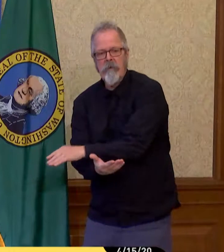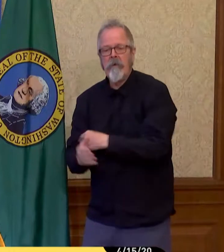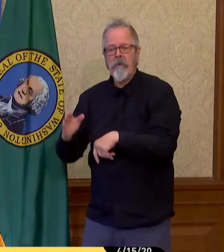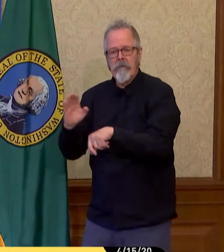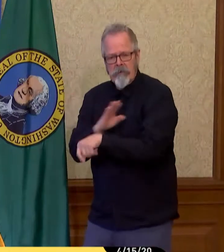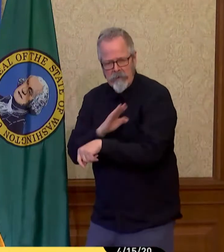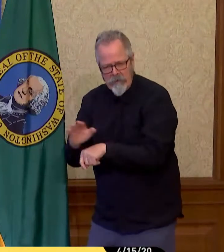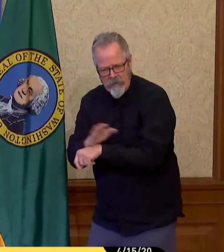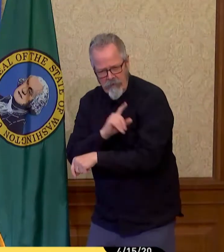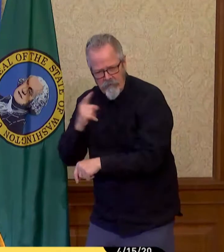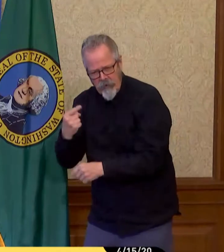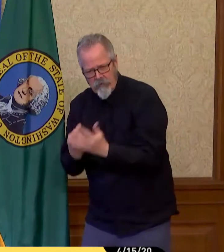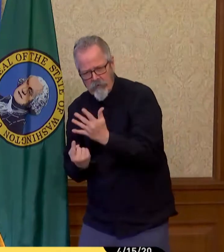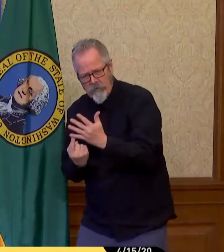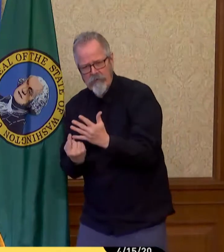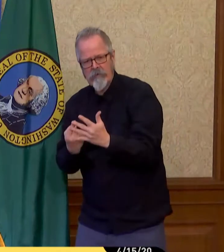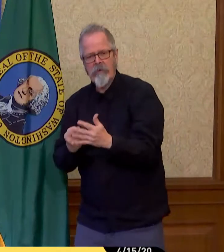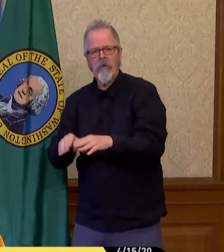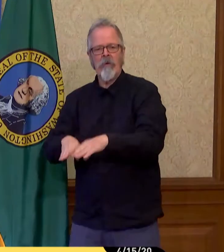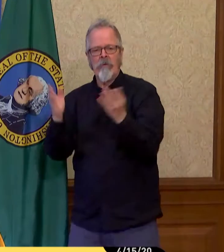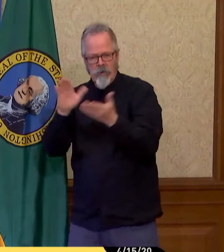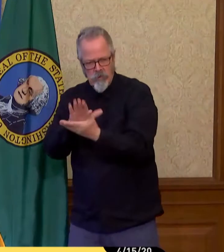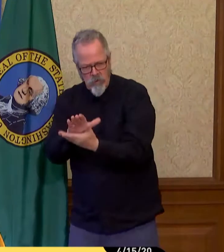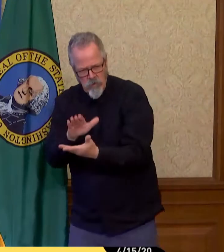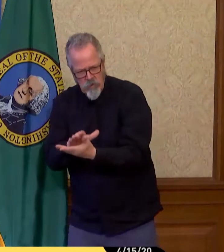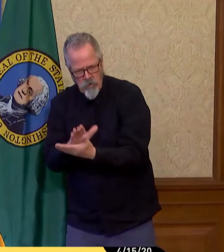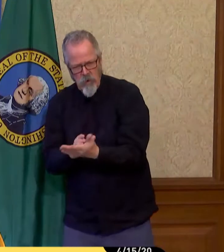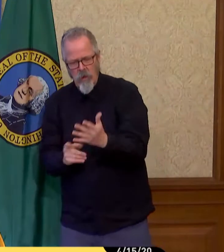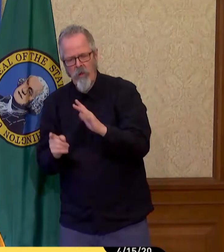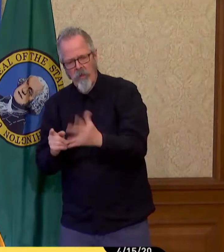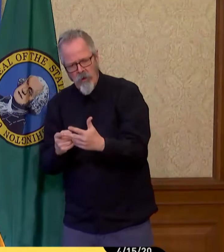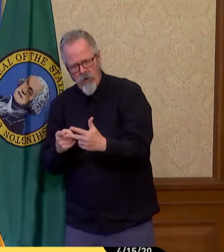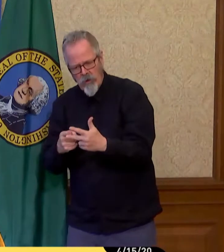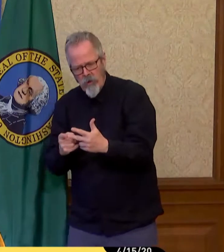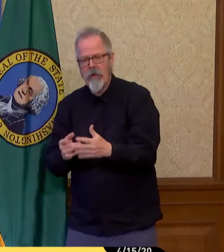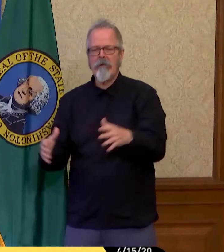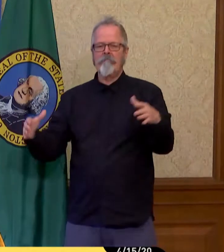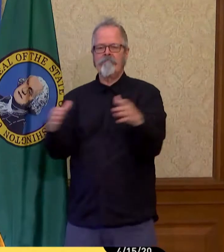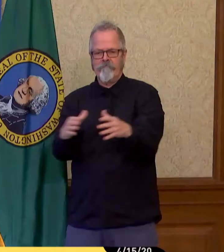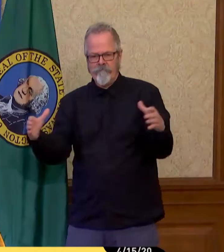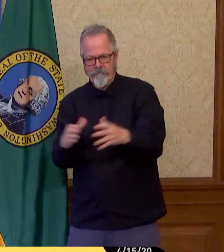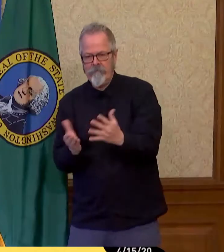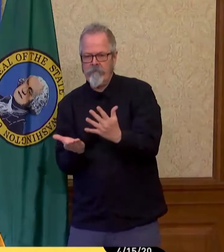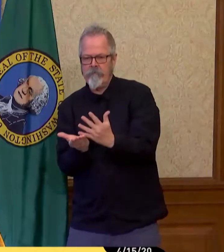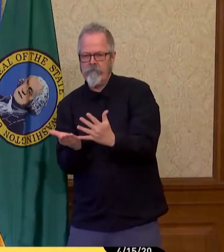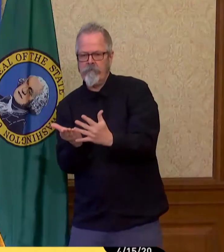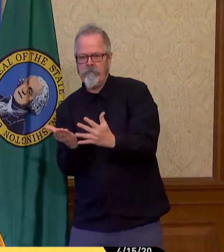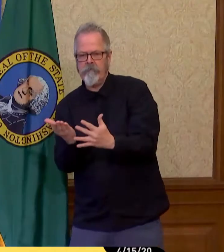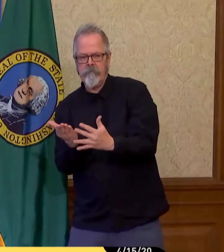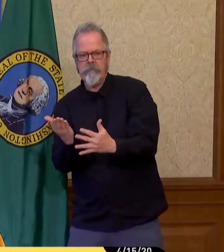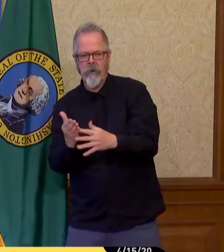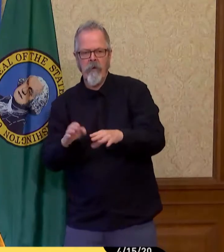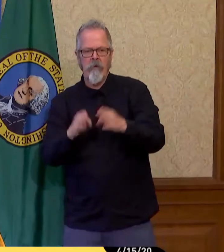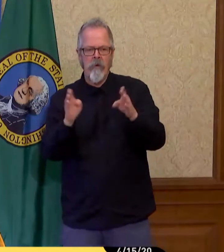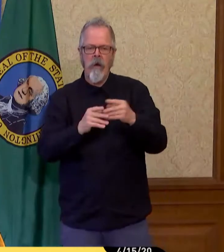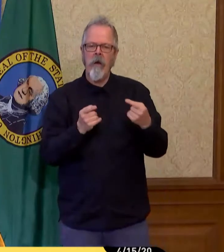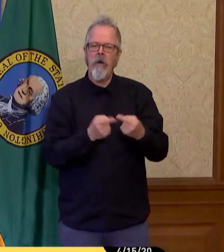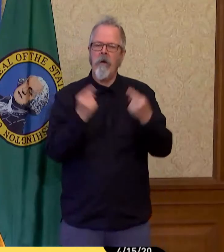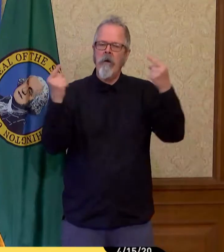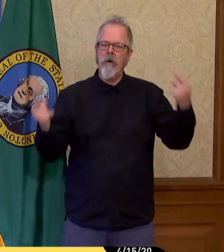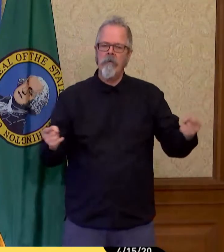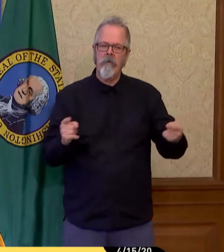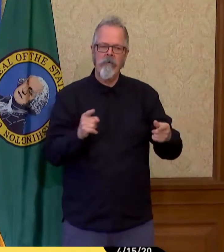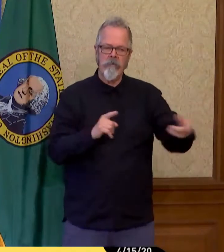and our personal lives. And that makes sense because we'll be bringing back the things that are most